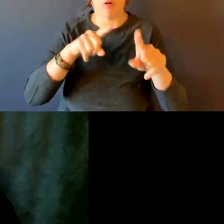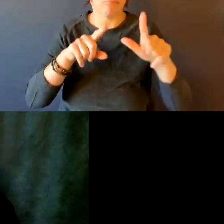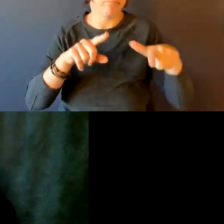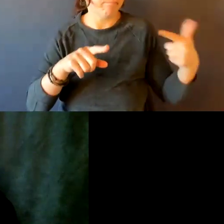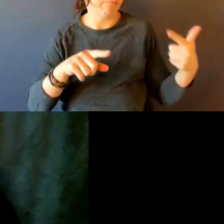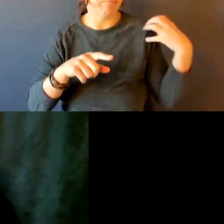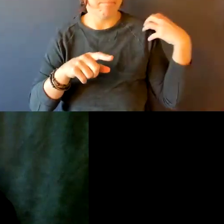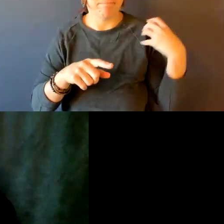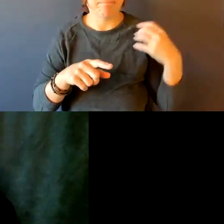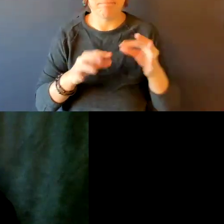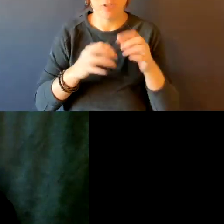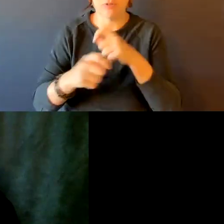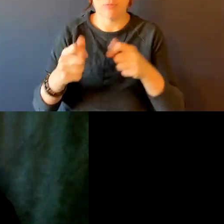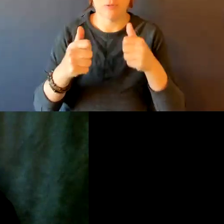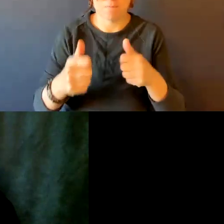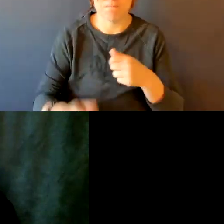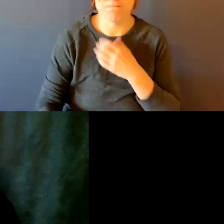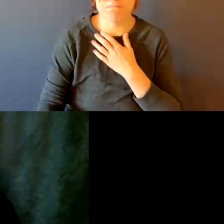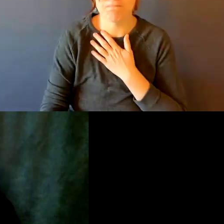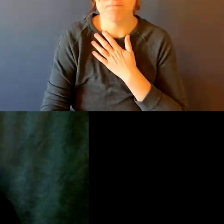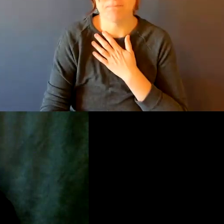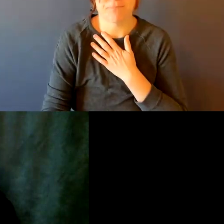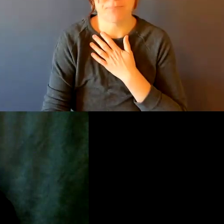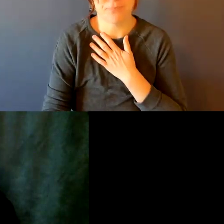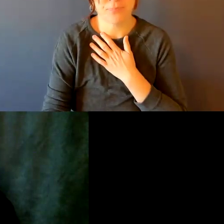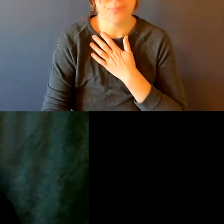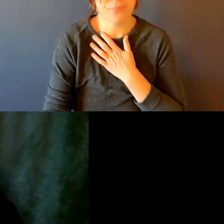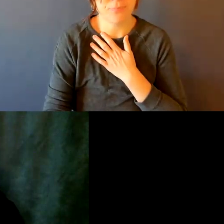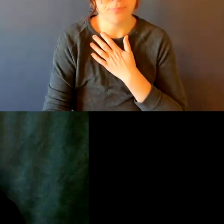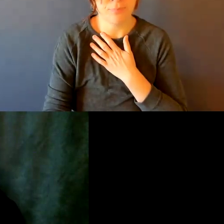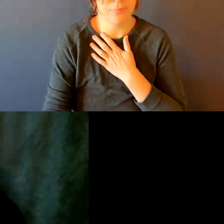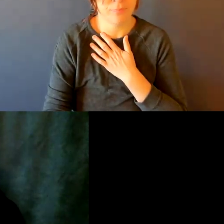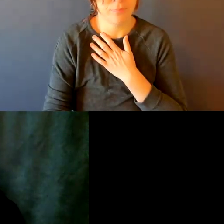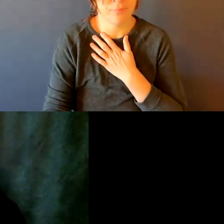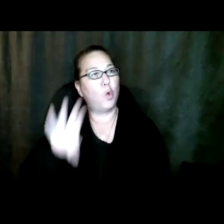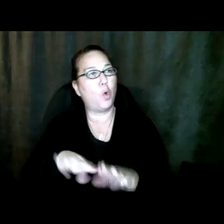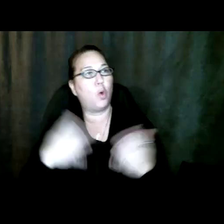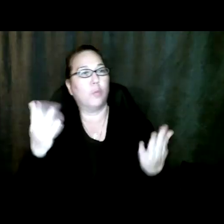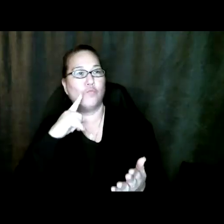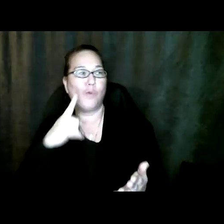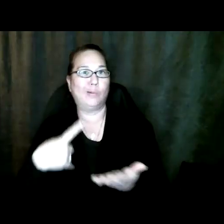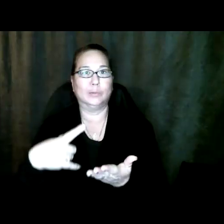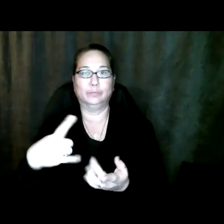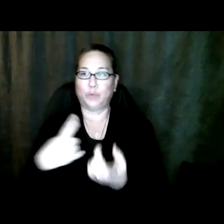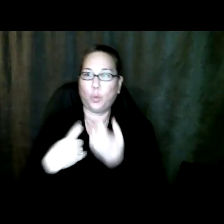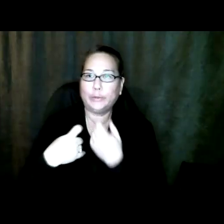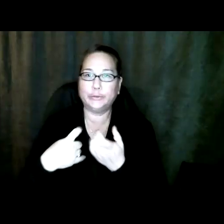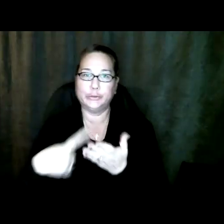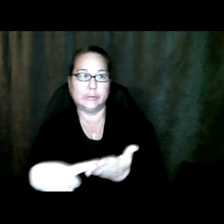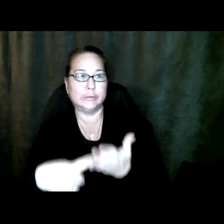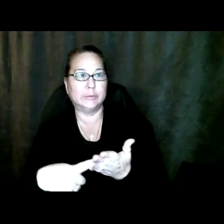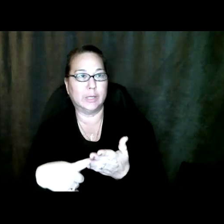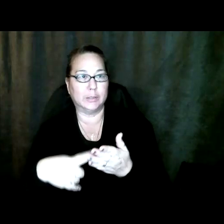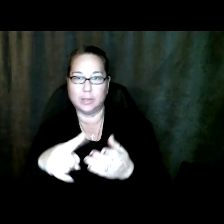Chair Robinson. Thank you, Dr. Chen. I'll now open it up to questions and discussion from the committee. I'd like to remind my